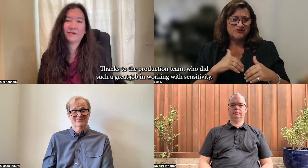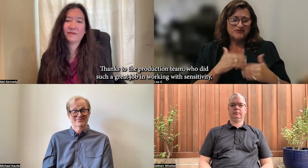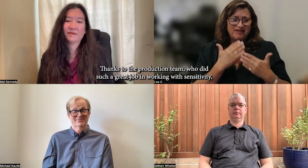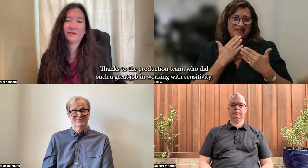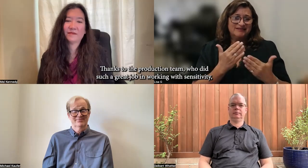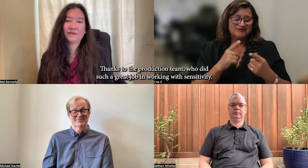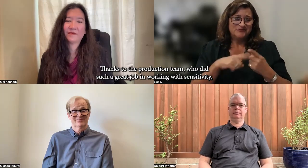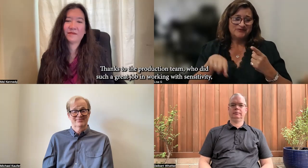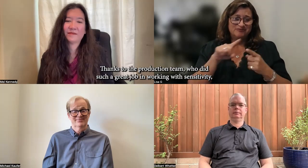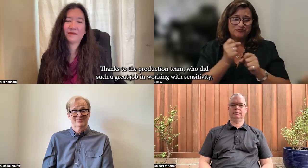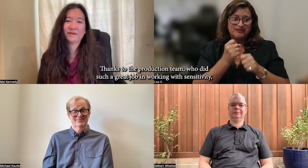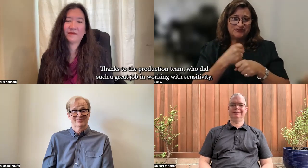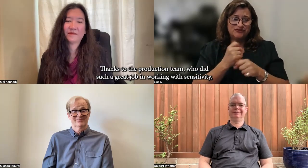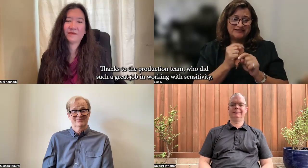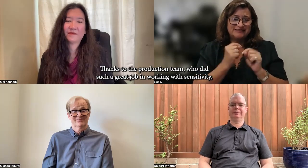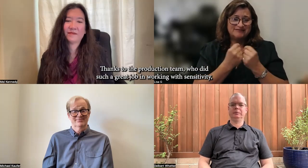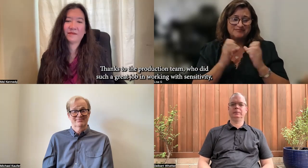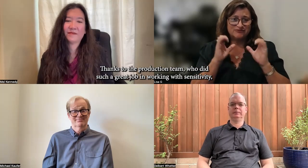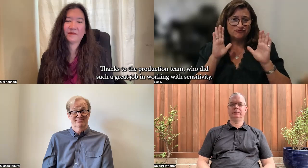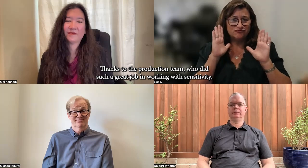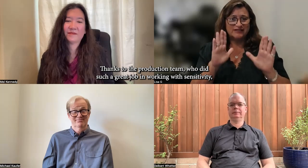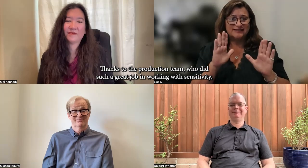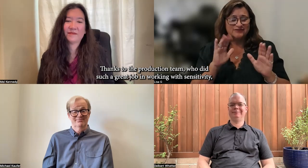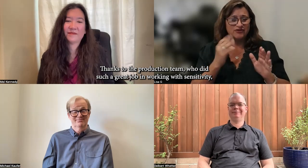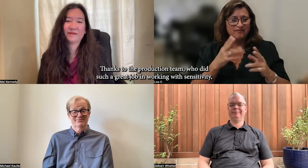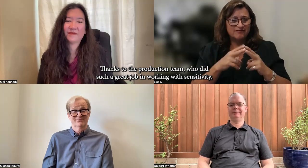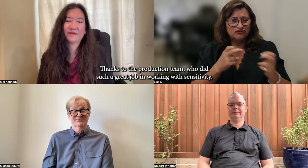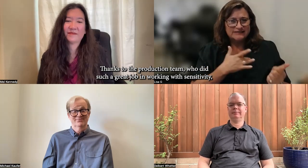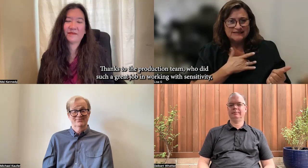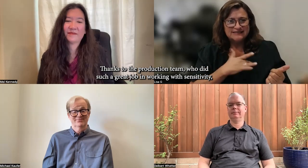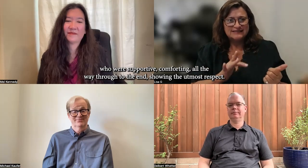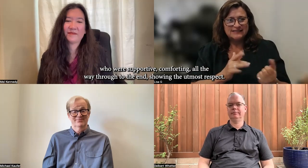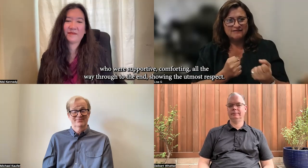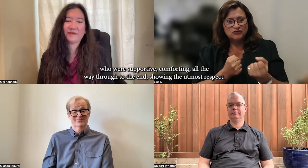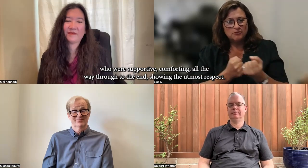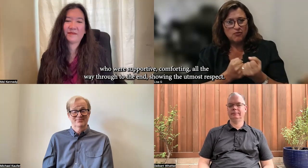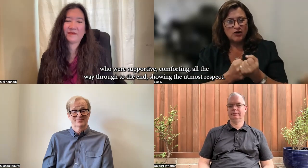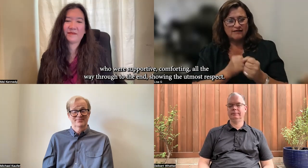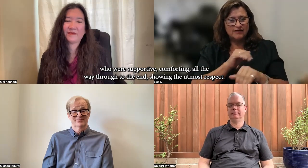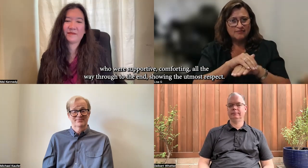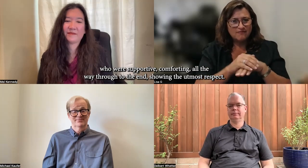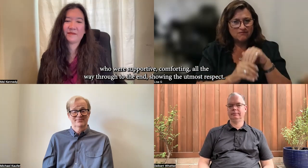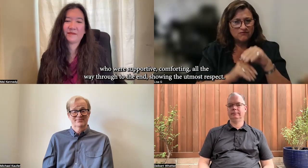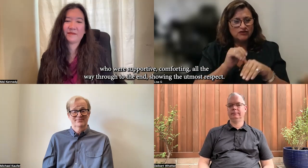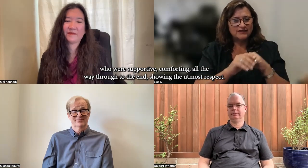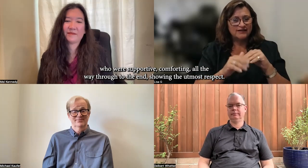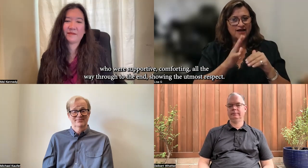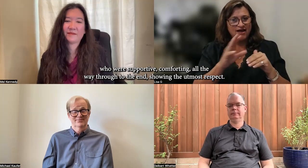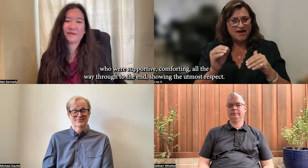Thanks to the production team who did such a great job in working with sensitivity, who were supportive, comforting all the